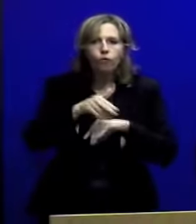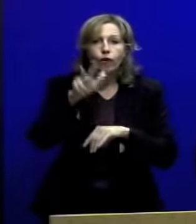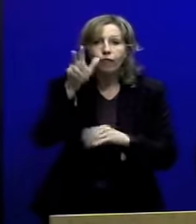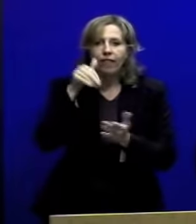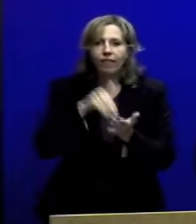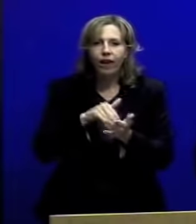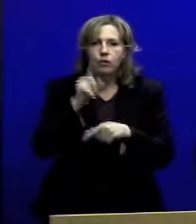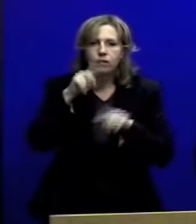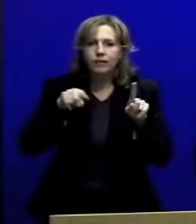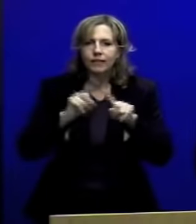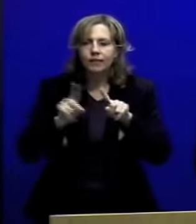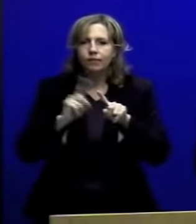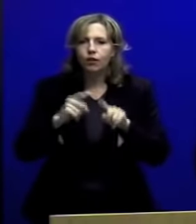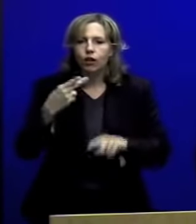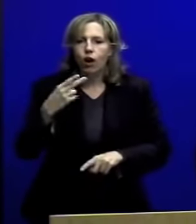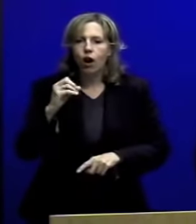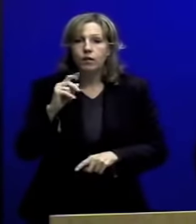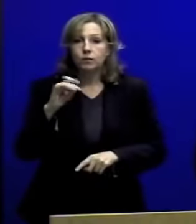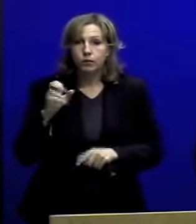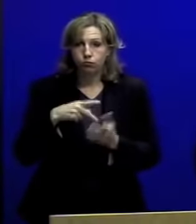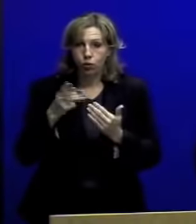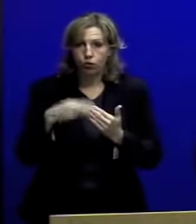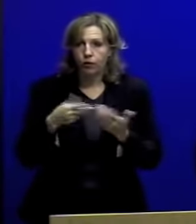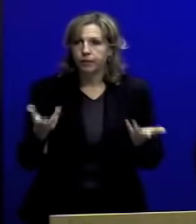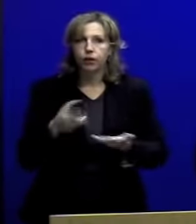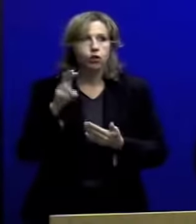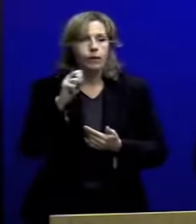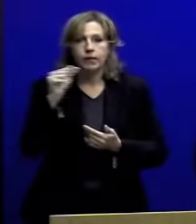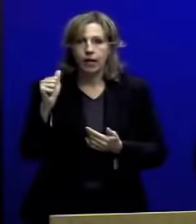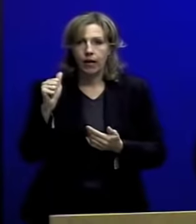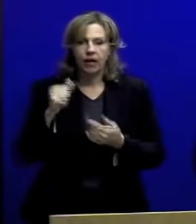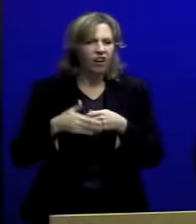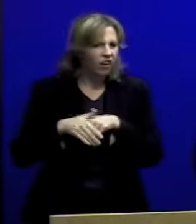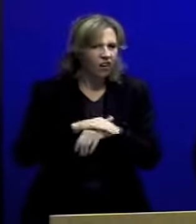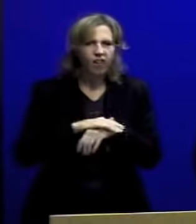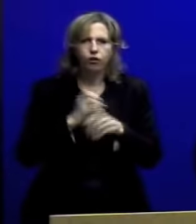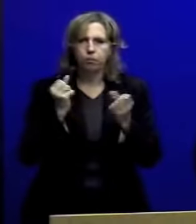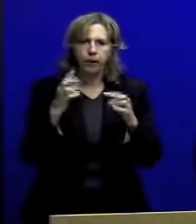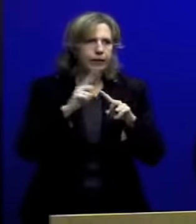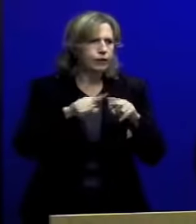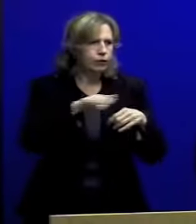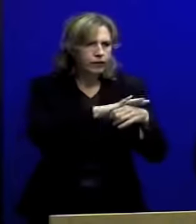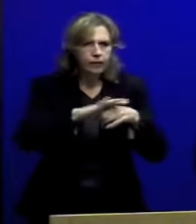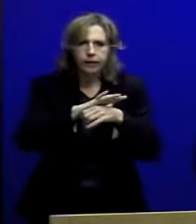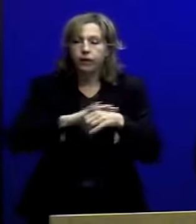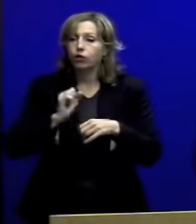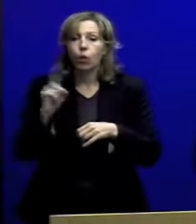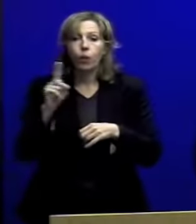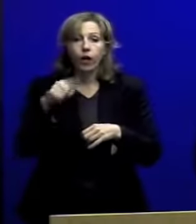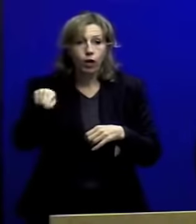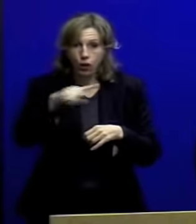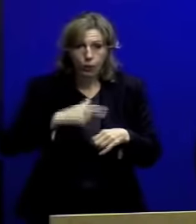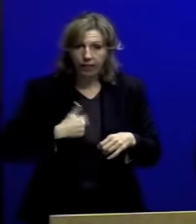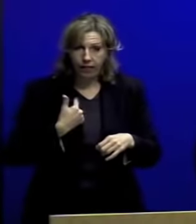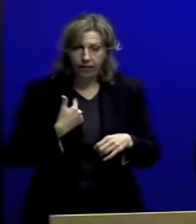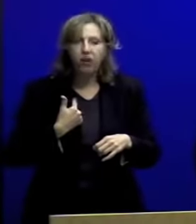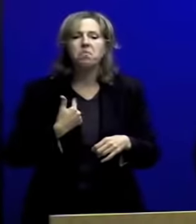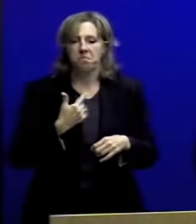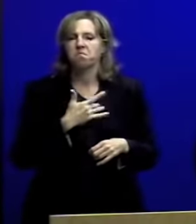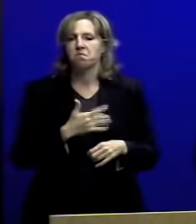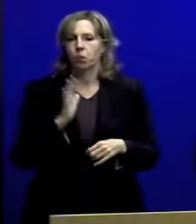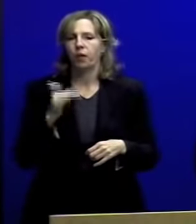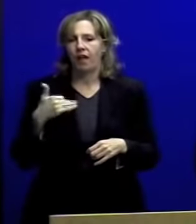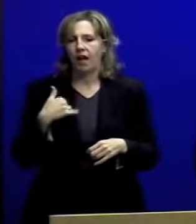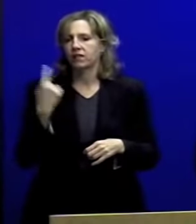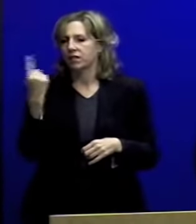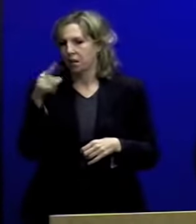country that cover most parts, so wherever you live, there is likely to be a hospice program that serves your